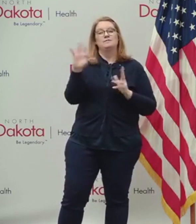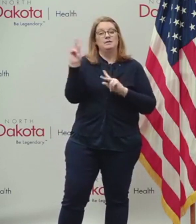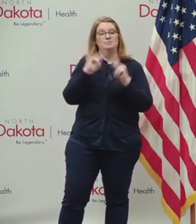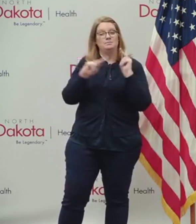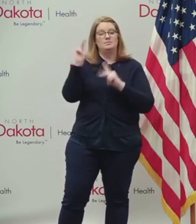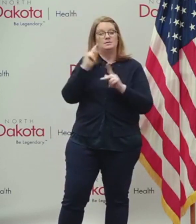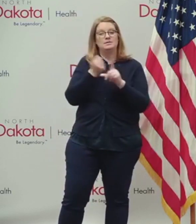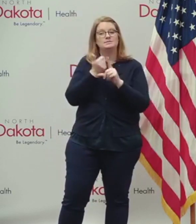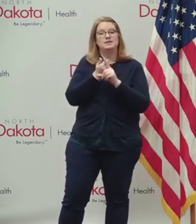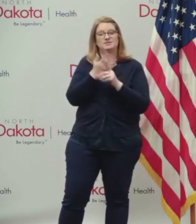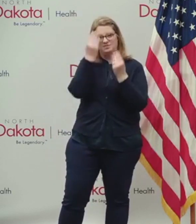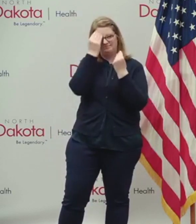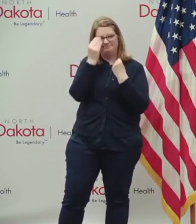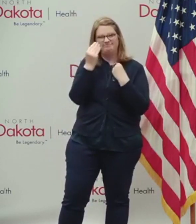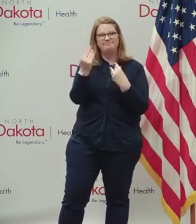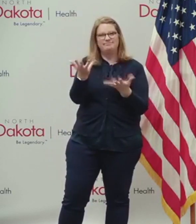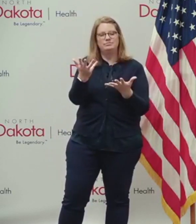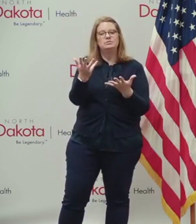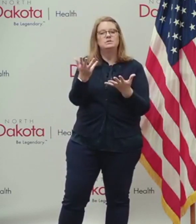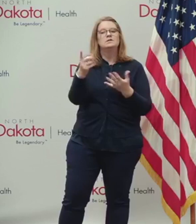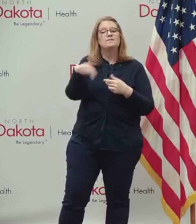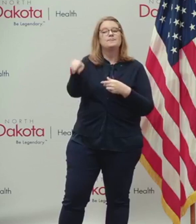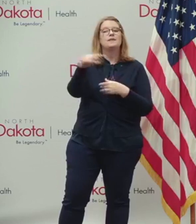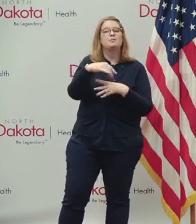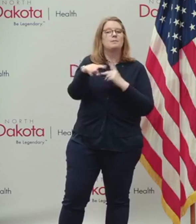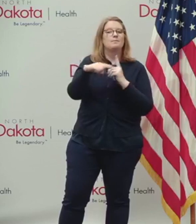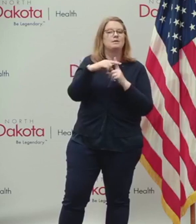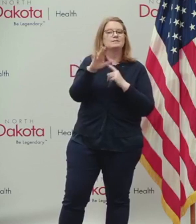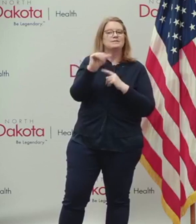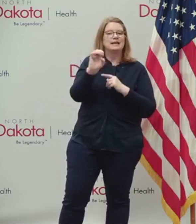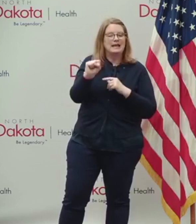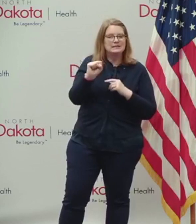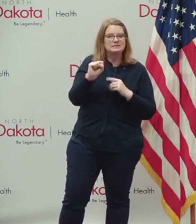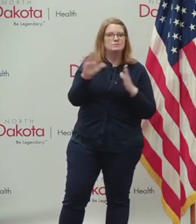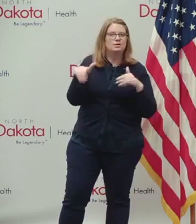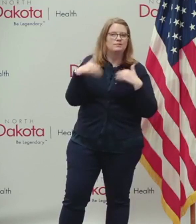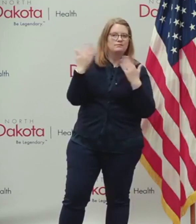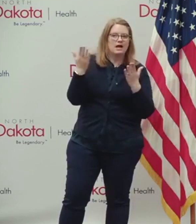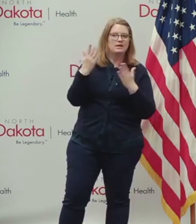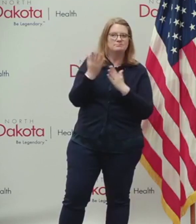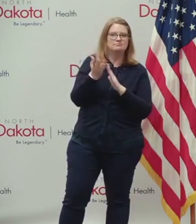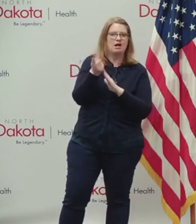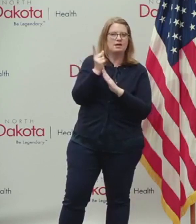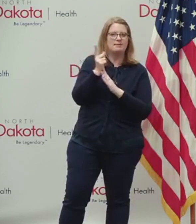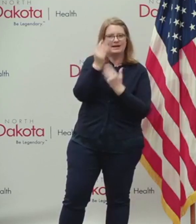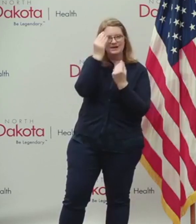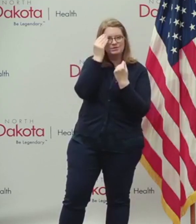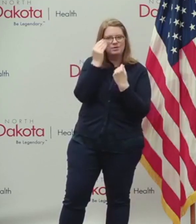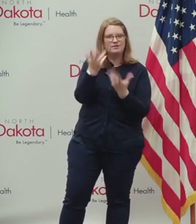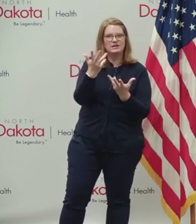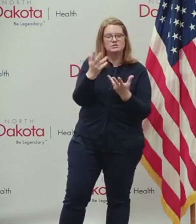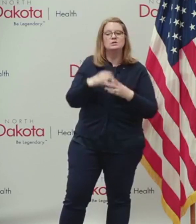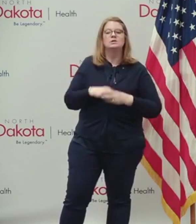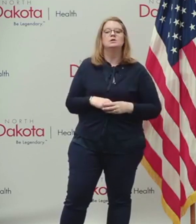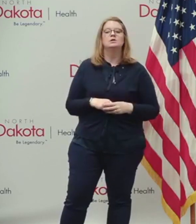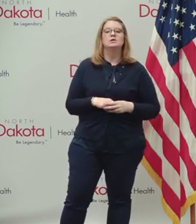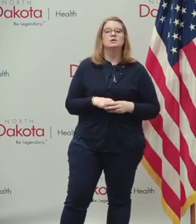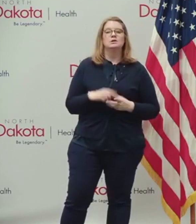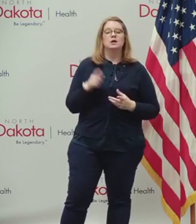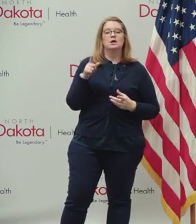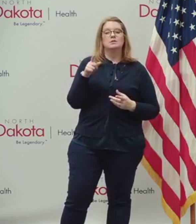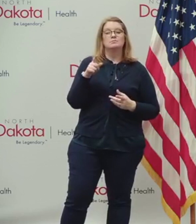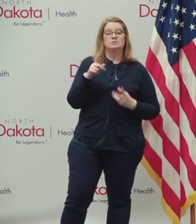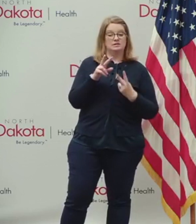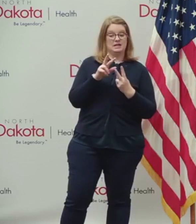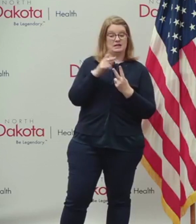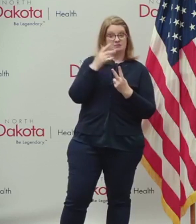were notified this morning that they were a positive case, delivering automated notifications. People can choose to be notified